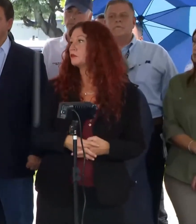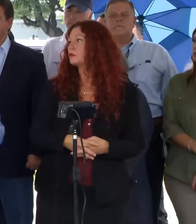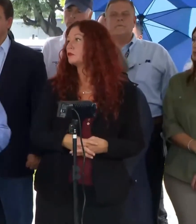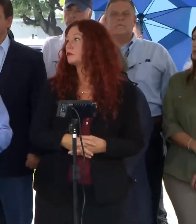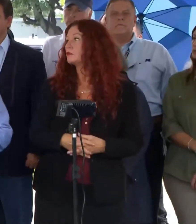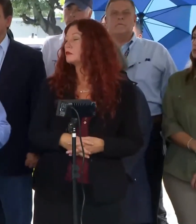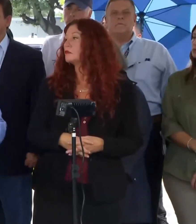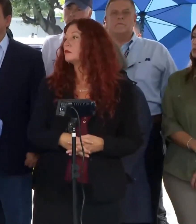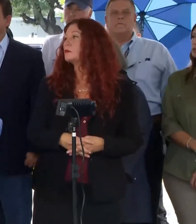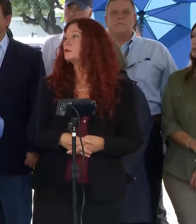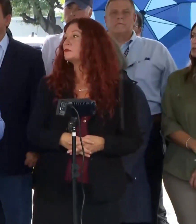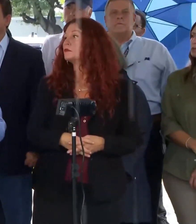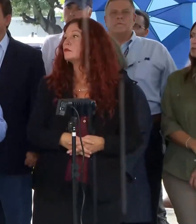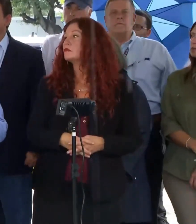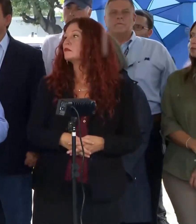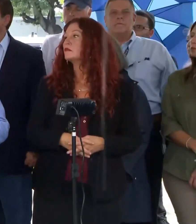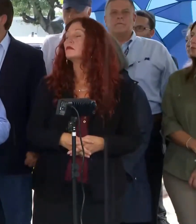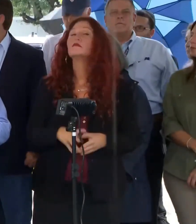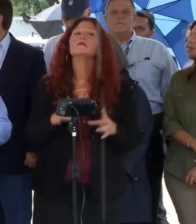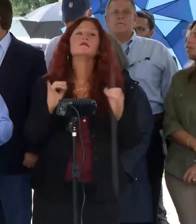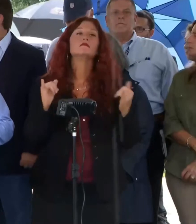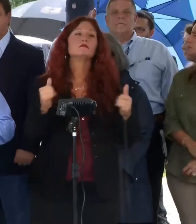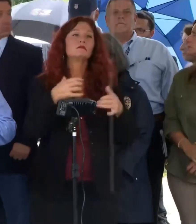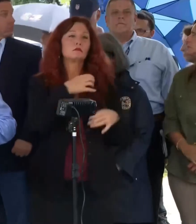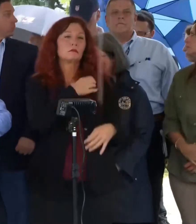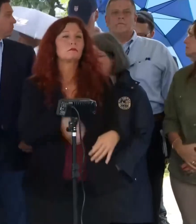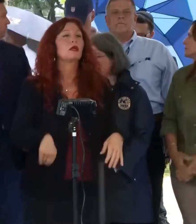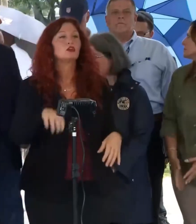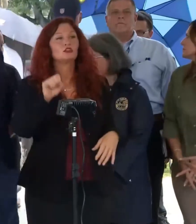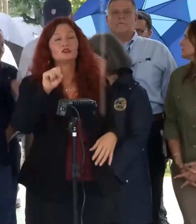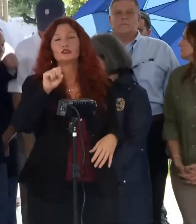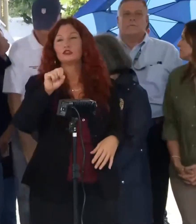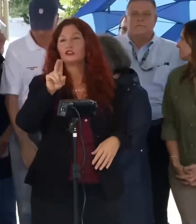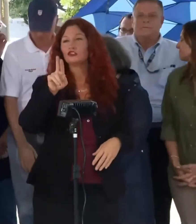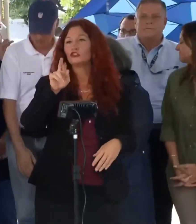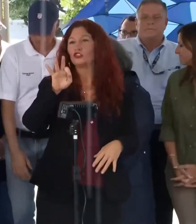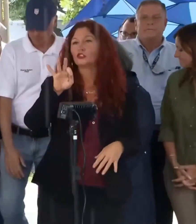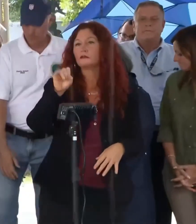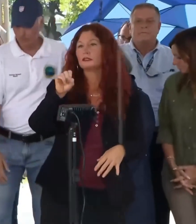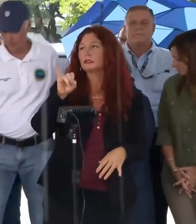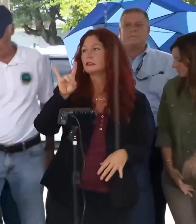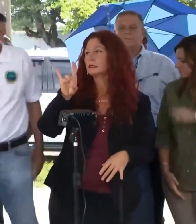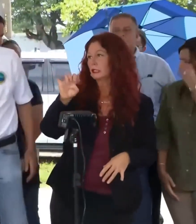Thank you, Mr. Secretary. And now the Surfside Mayor, Charles Burkett.